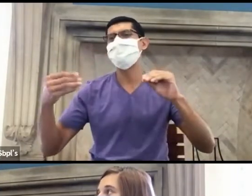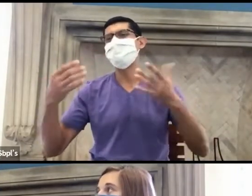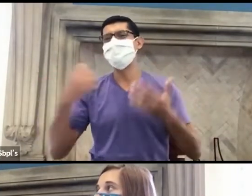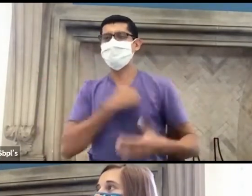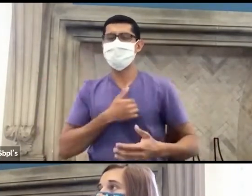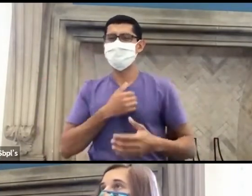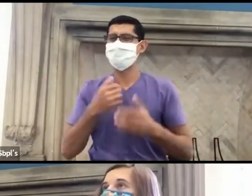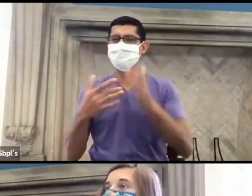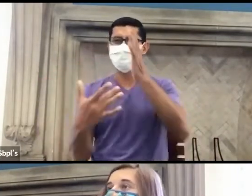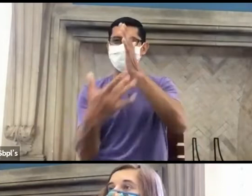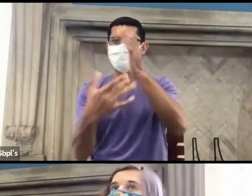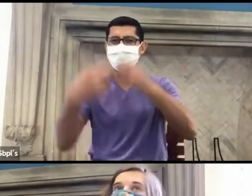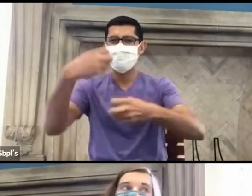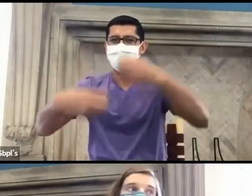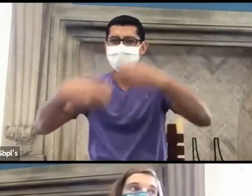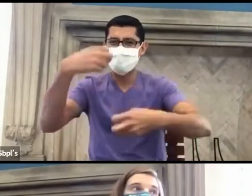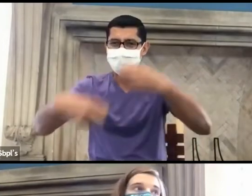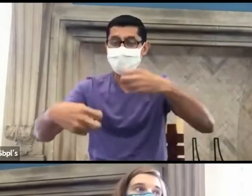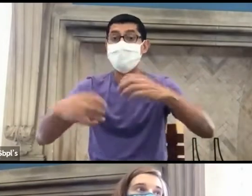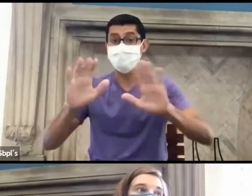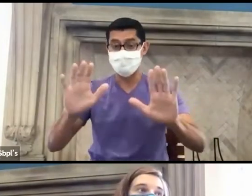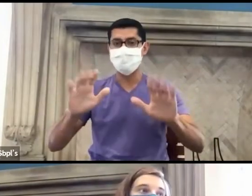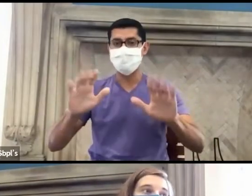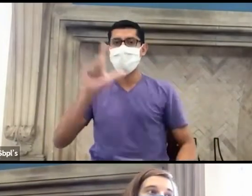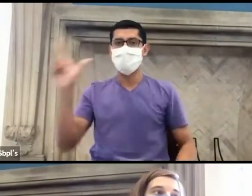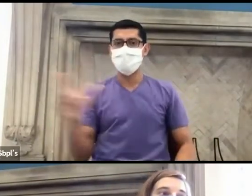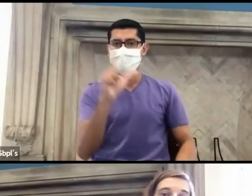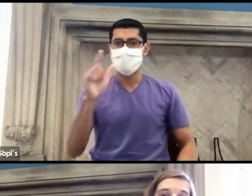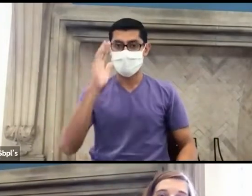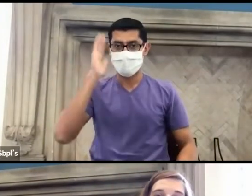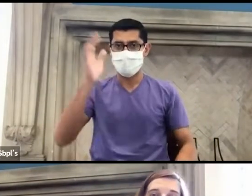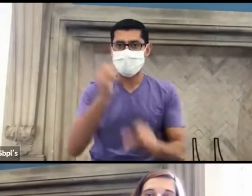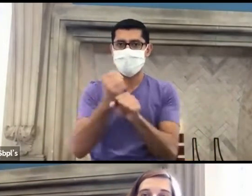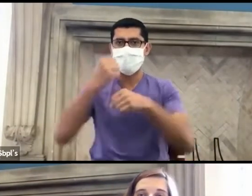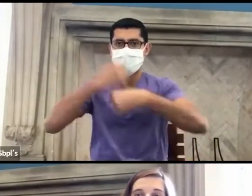for our stories. We had a technical issue.